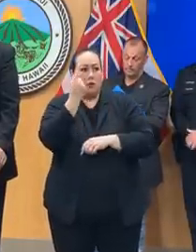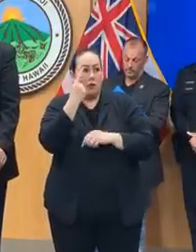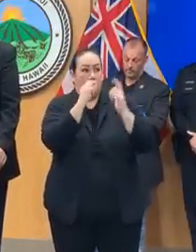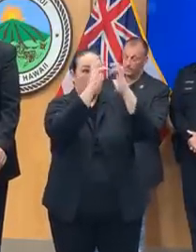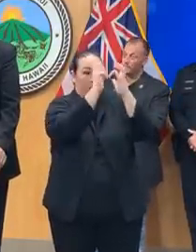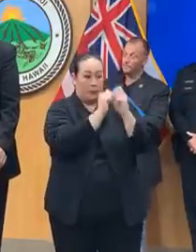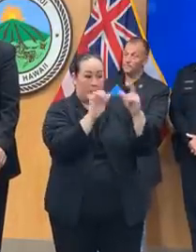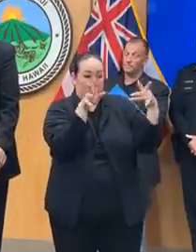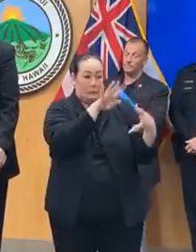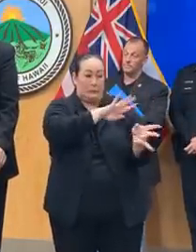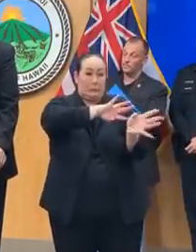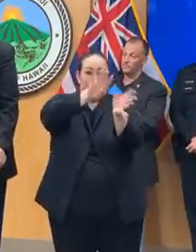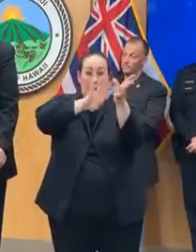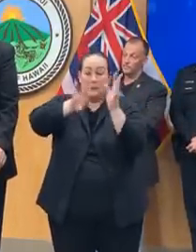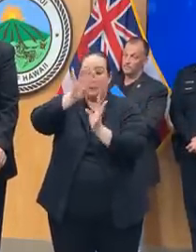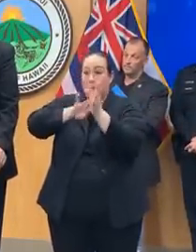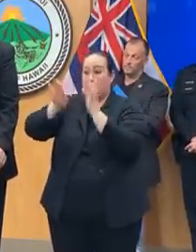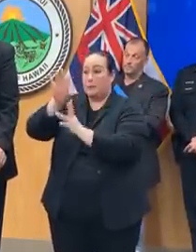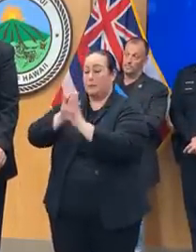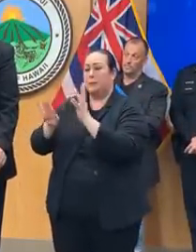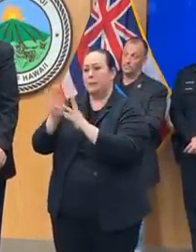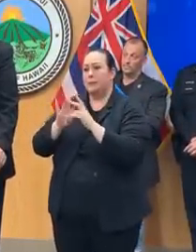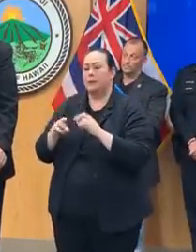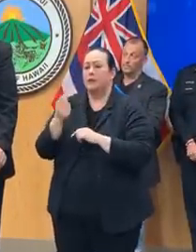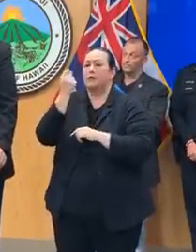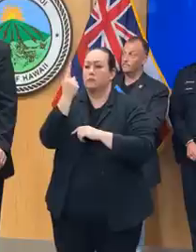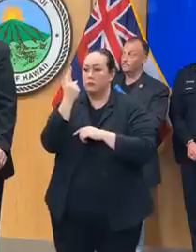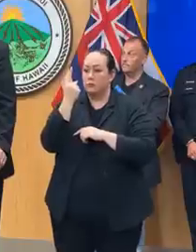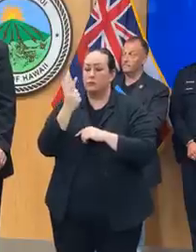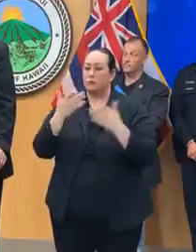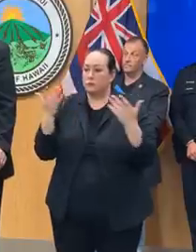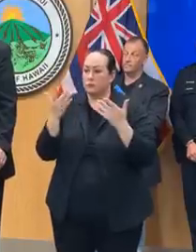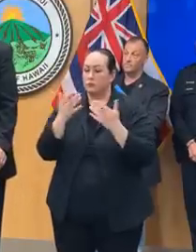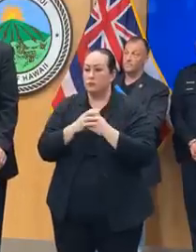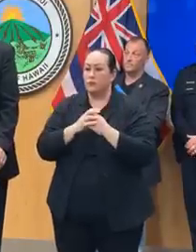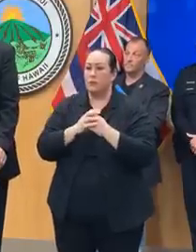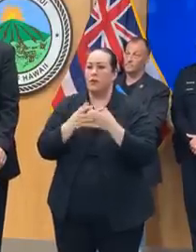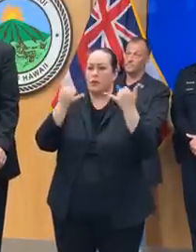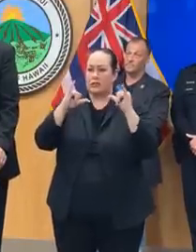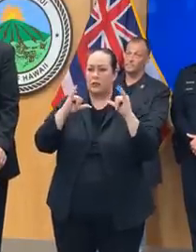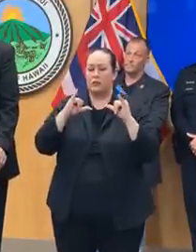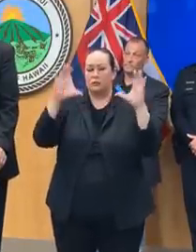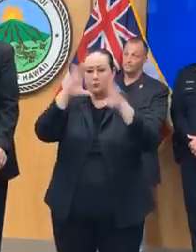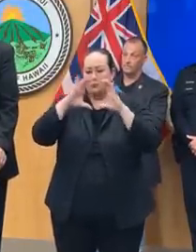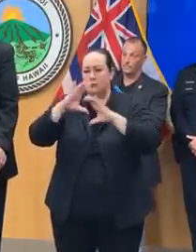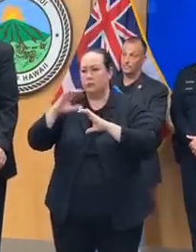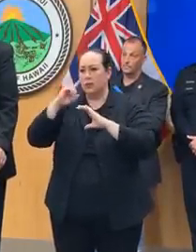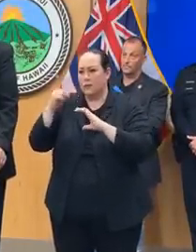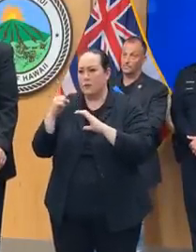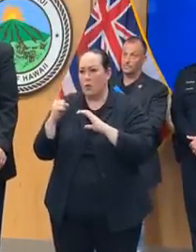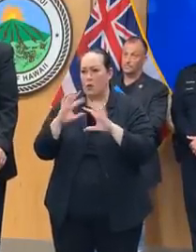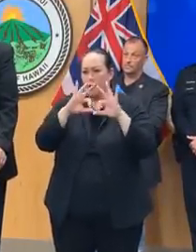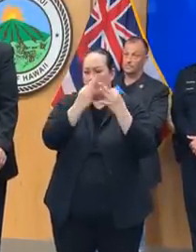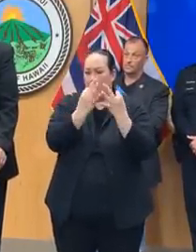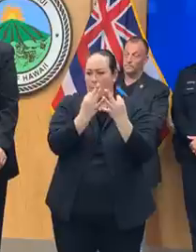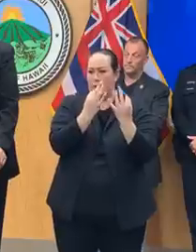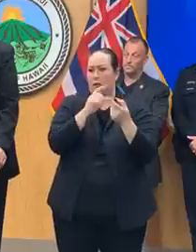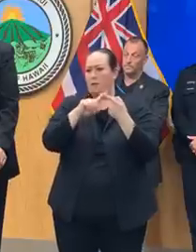the ash, the poles, and the debris through the air, but most importantly, because we continue to search for loved ones who are unaccounted